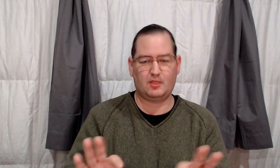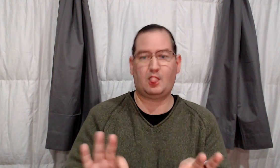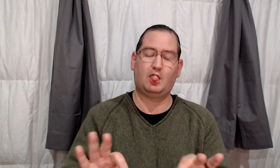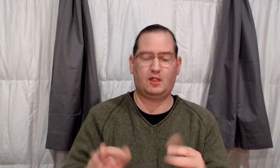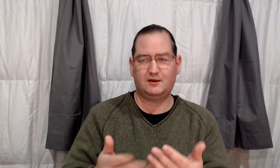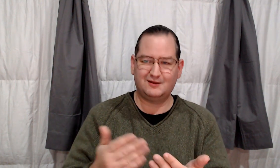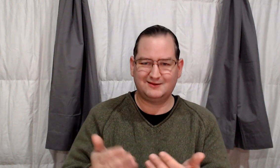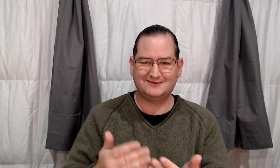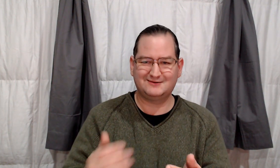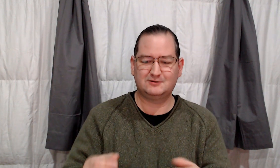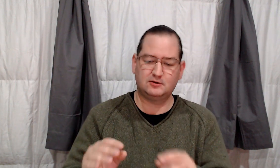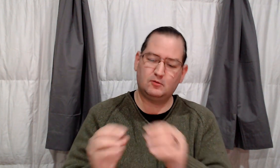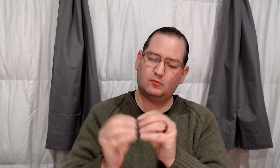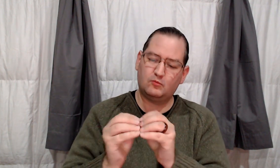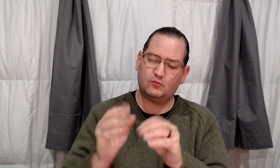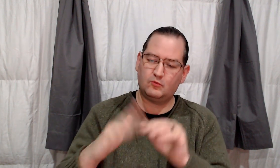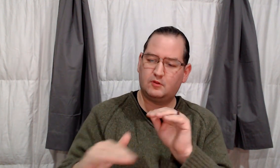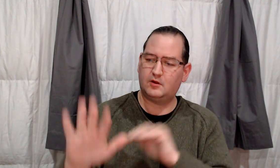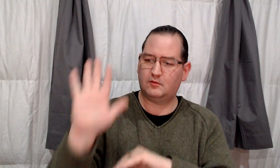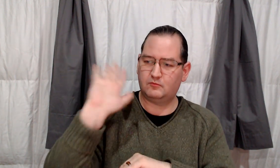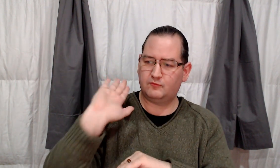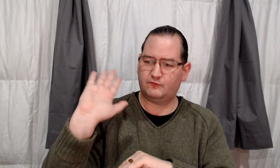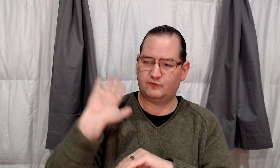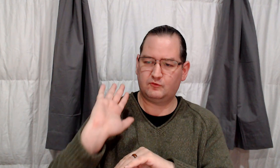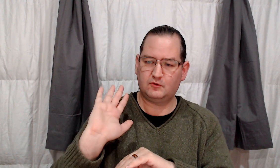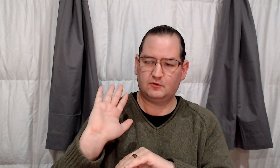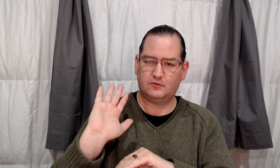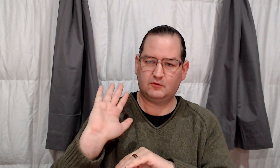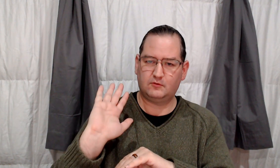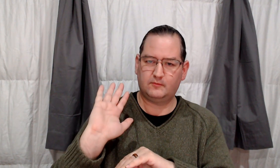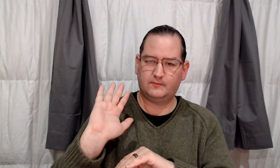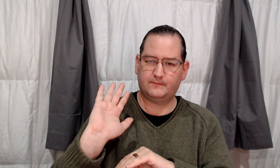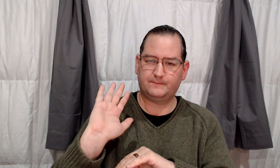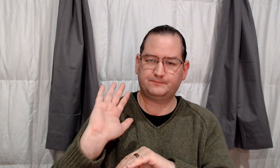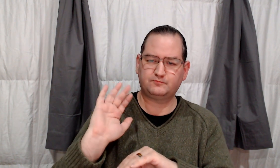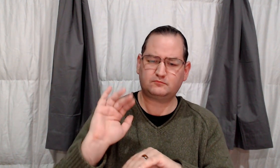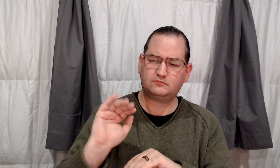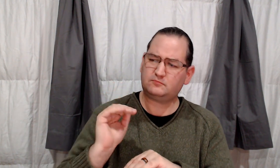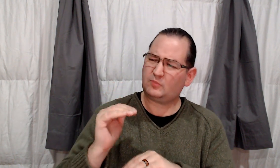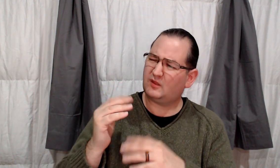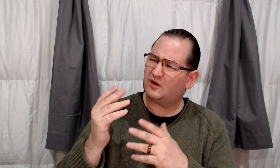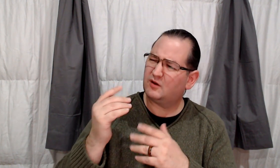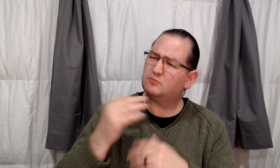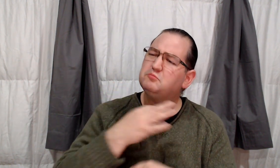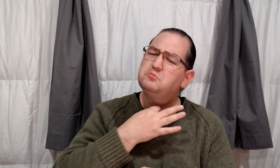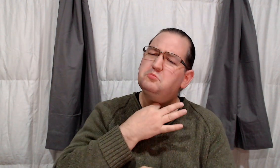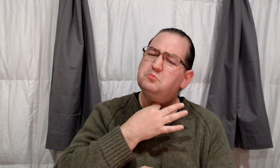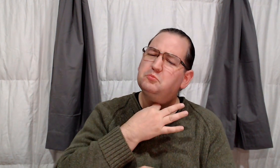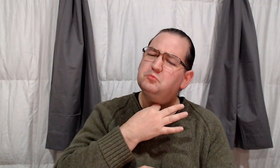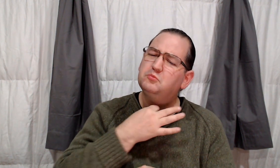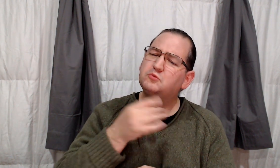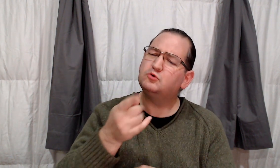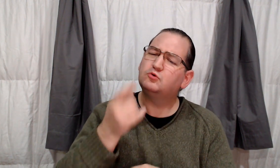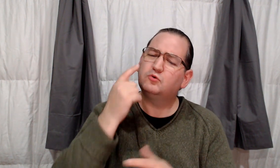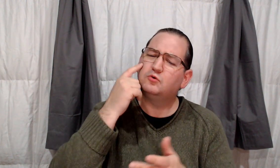And I can wonder whether you're aware that you've drifted deeply into that trance.